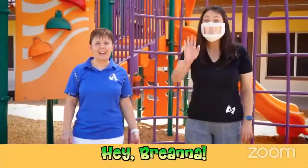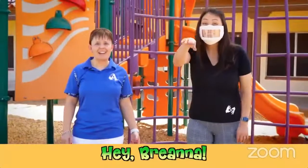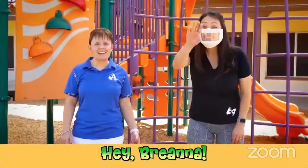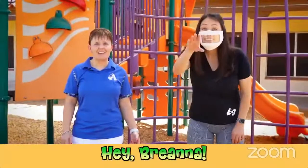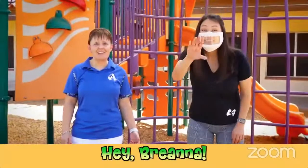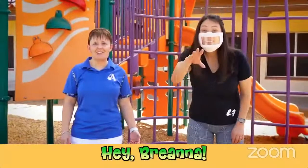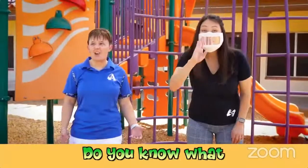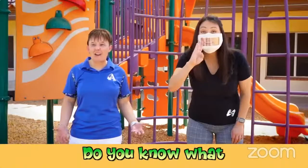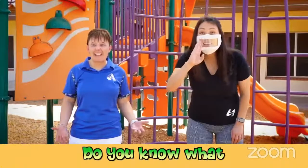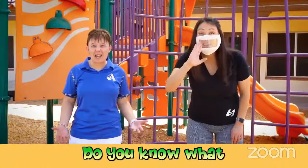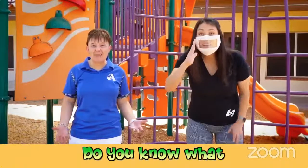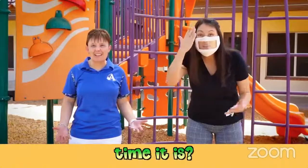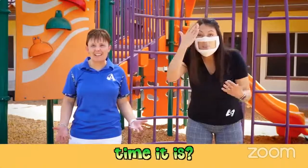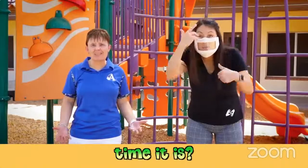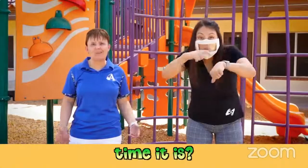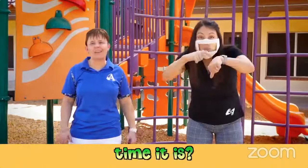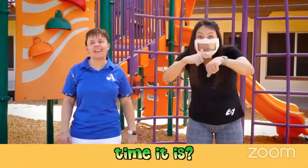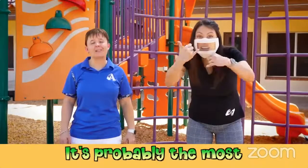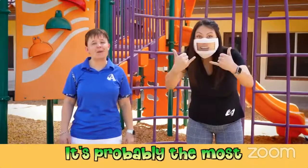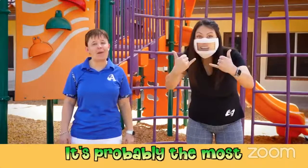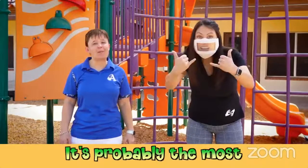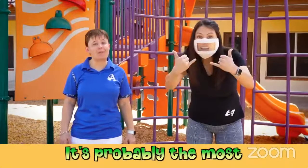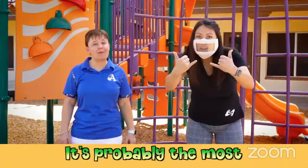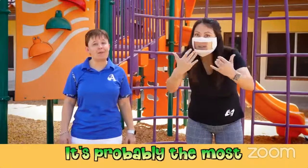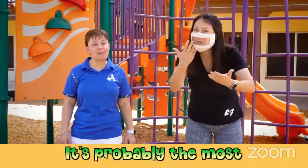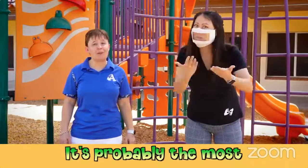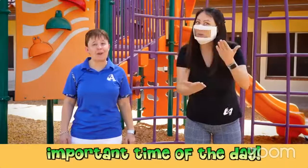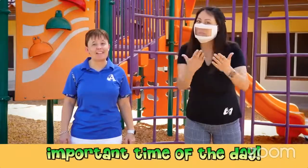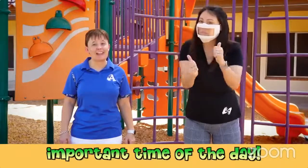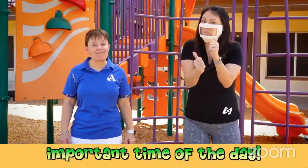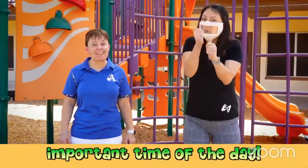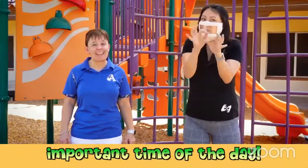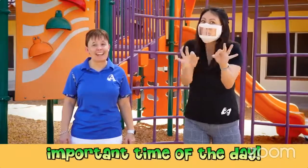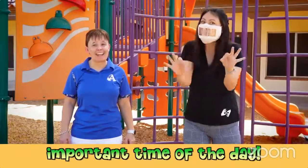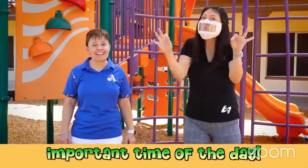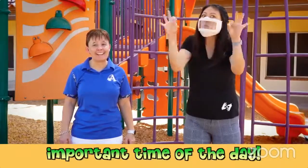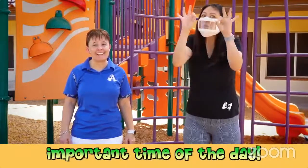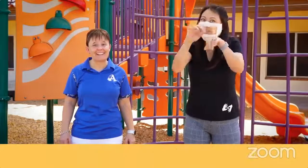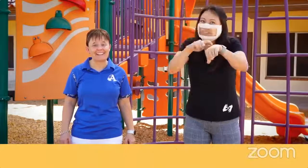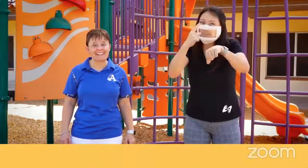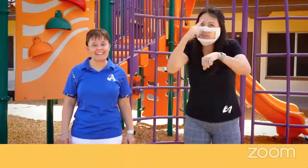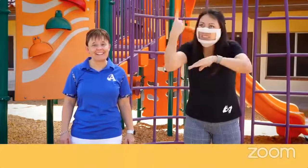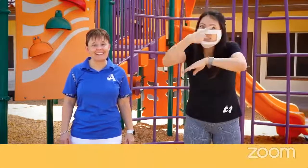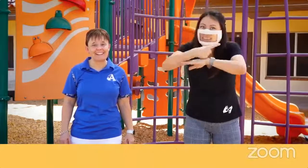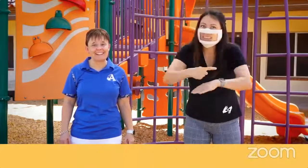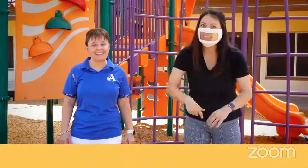Hey Brianna, do you know what time it is? It's probably the most important time of the day.